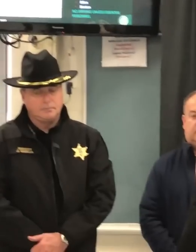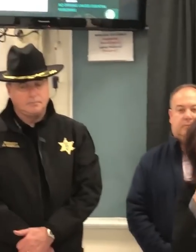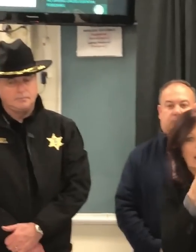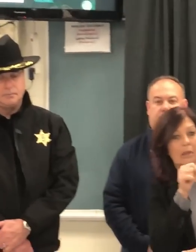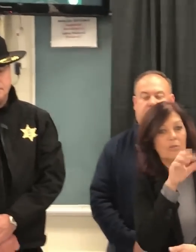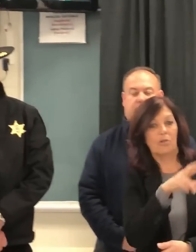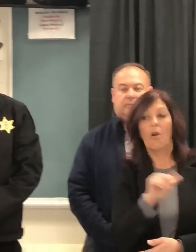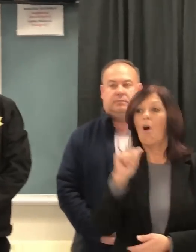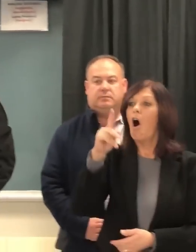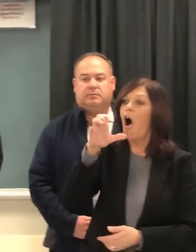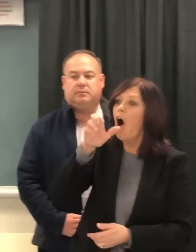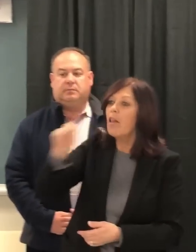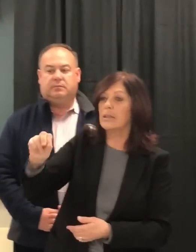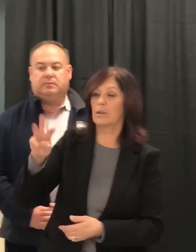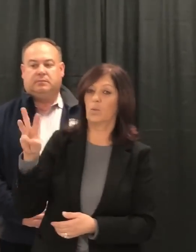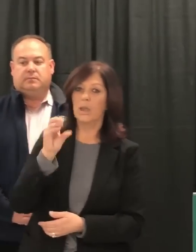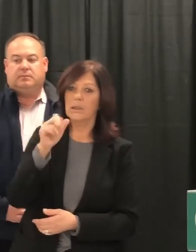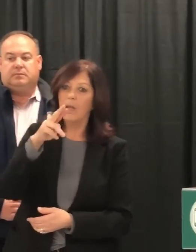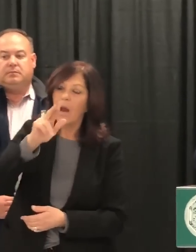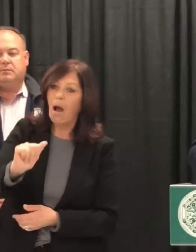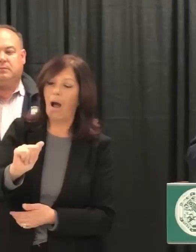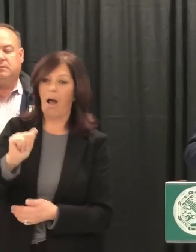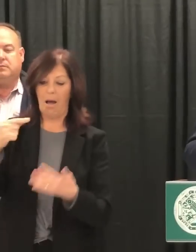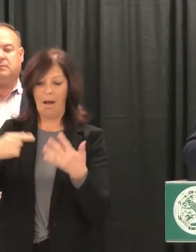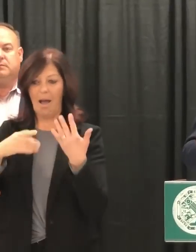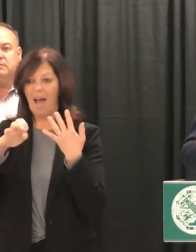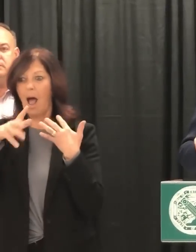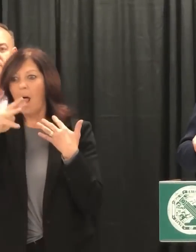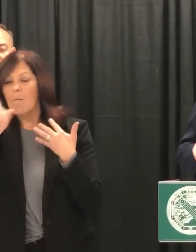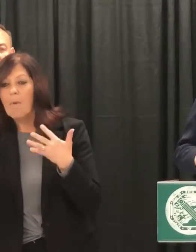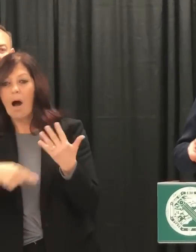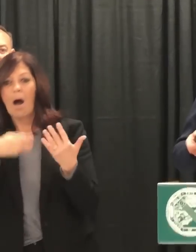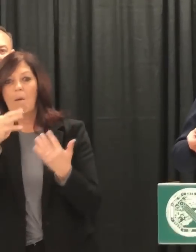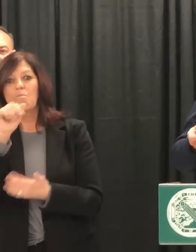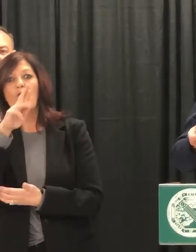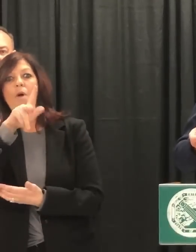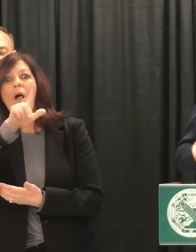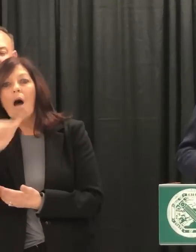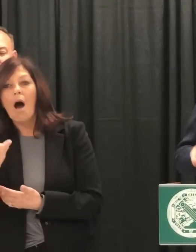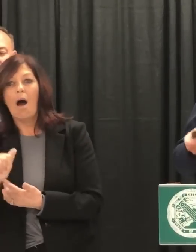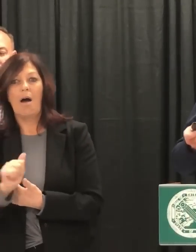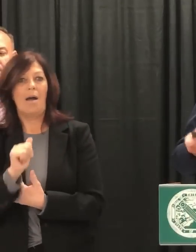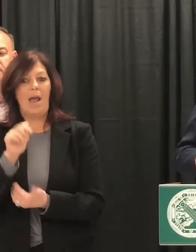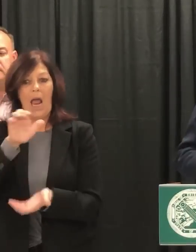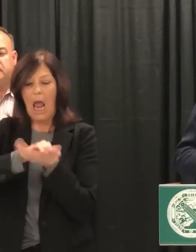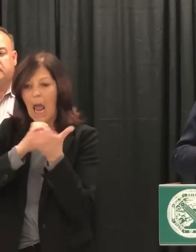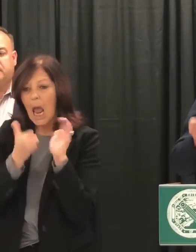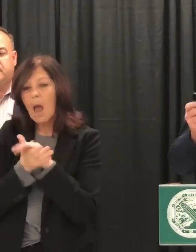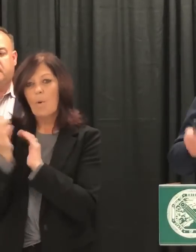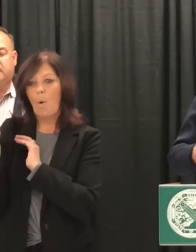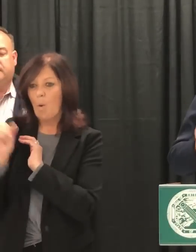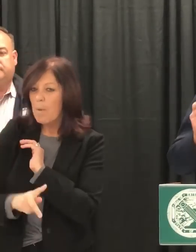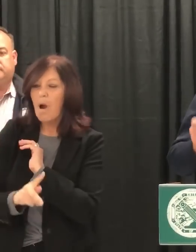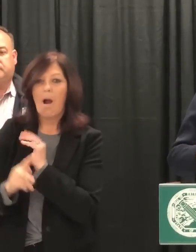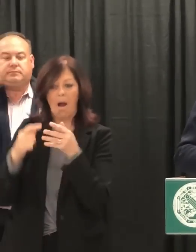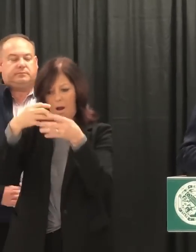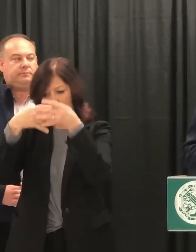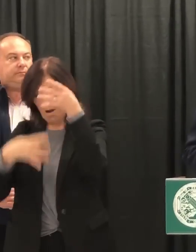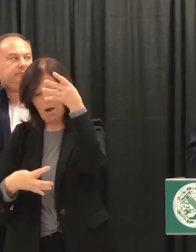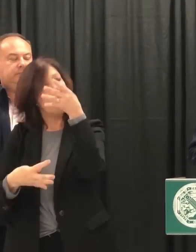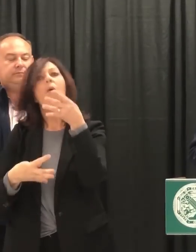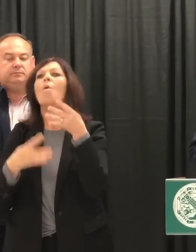of Alden, the town of West Seneca, the town of Elma, the town of Marilla, the town of Hamburg and Orchard Park, as we said, ground